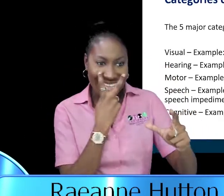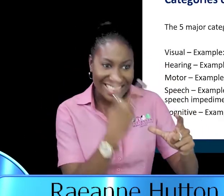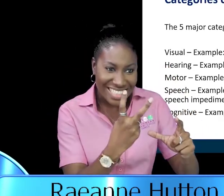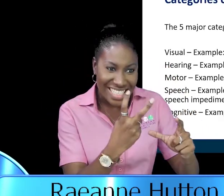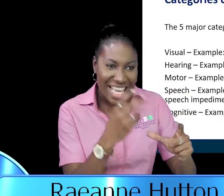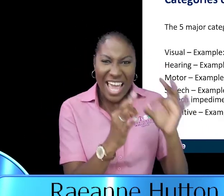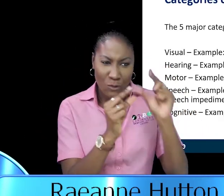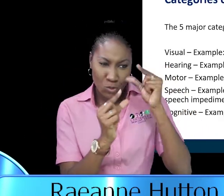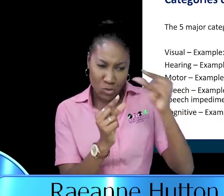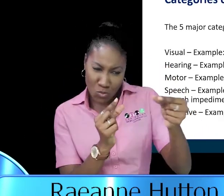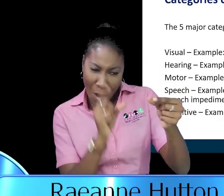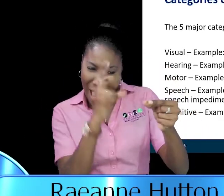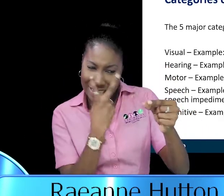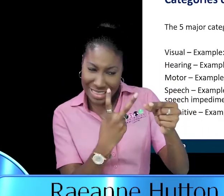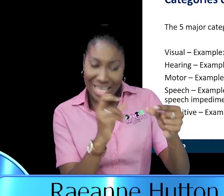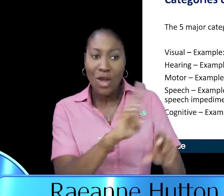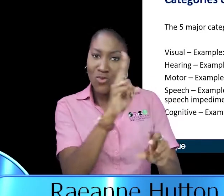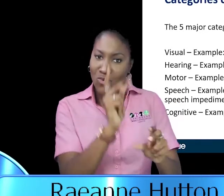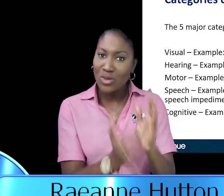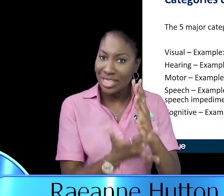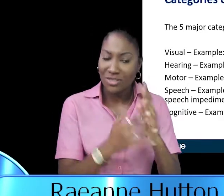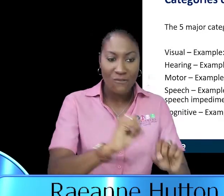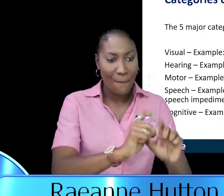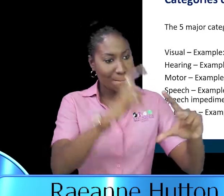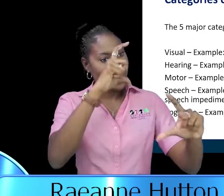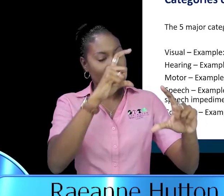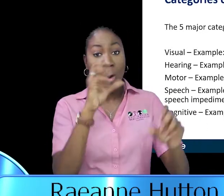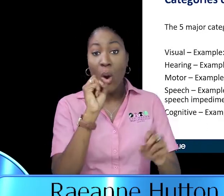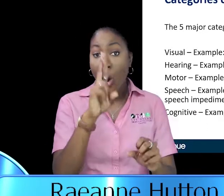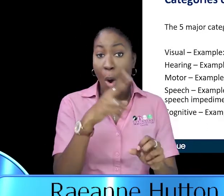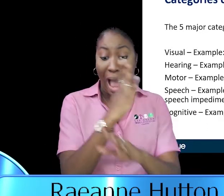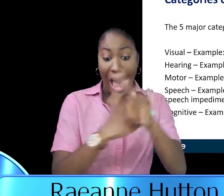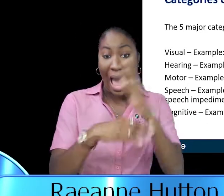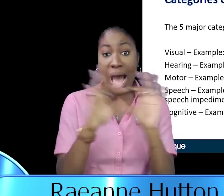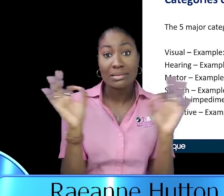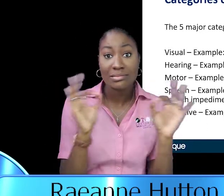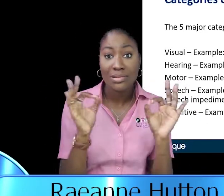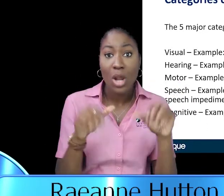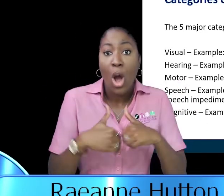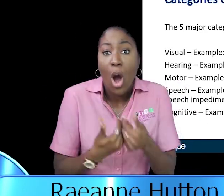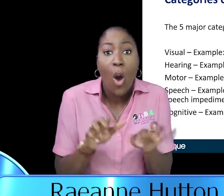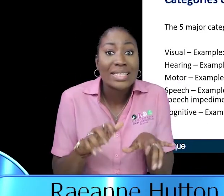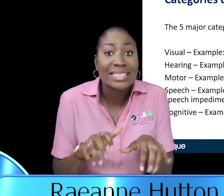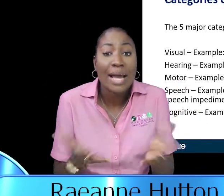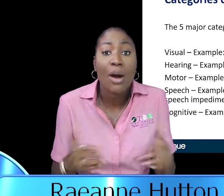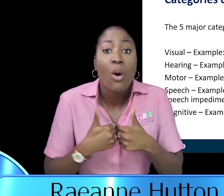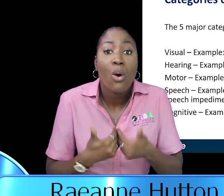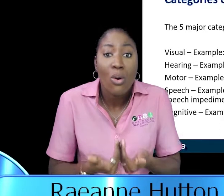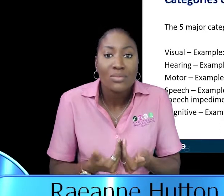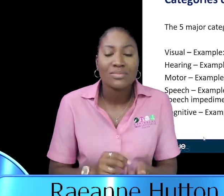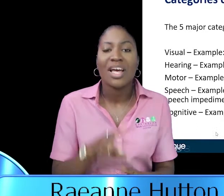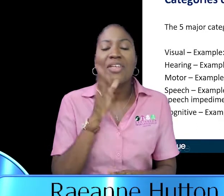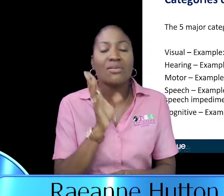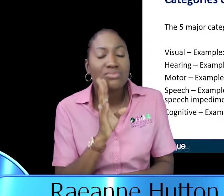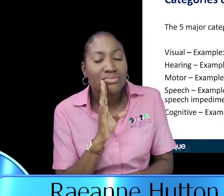Who can't type with their hands or use a mouse, they can use speech input. There's a well-known